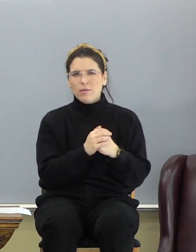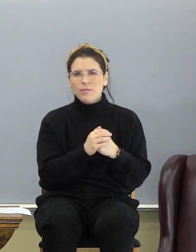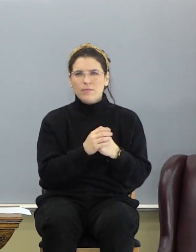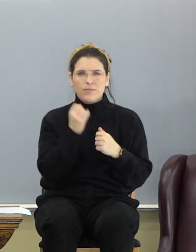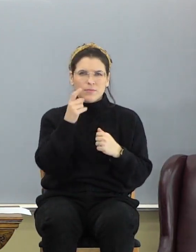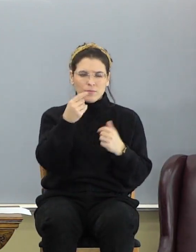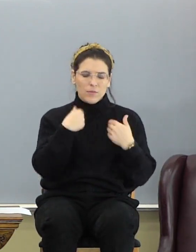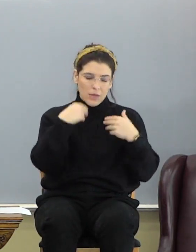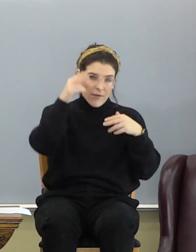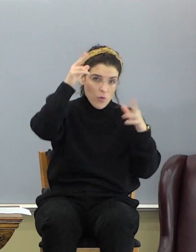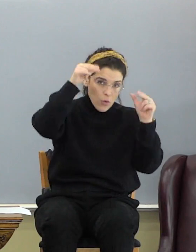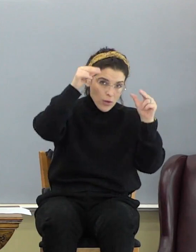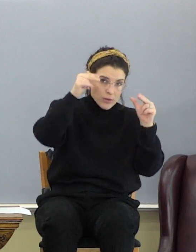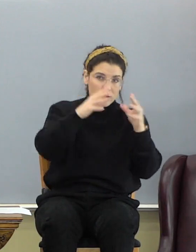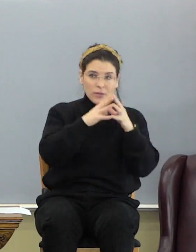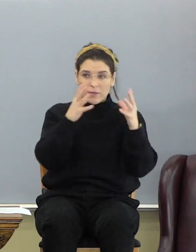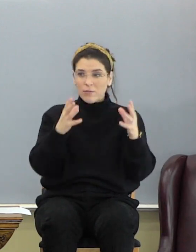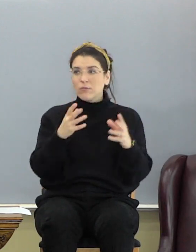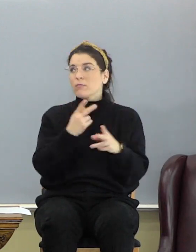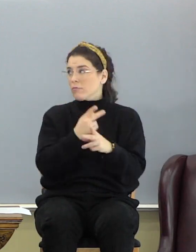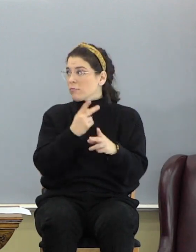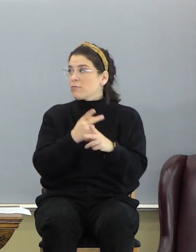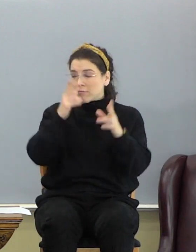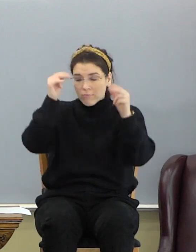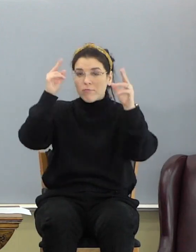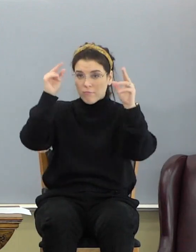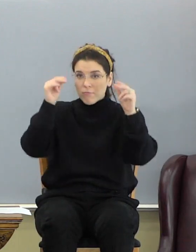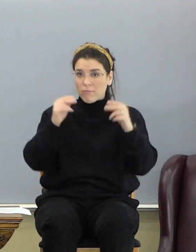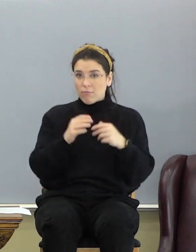If you've got horses, does it take a lot to take care of a horse?